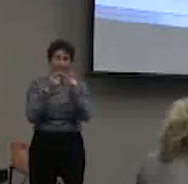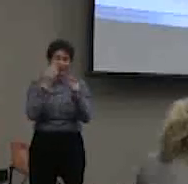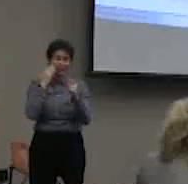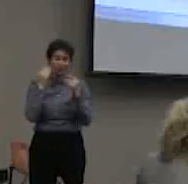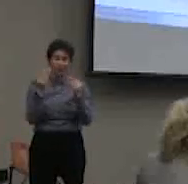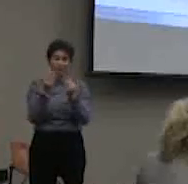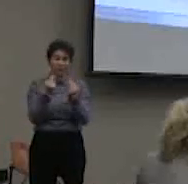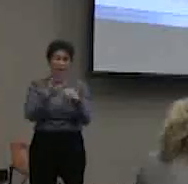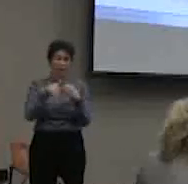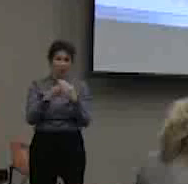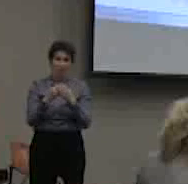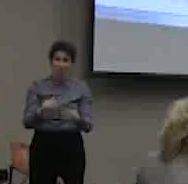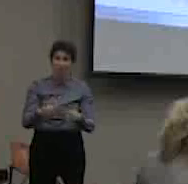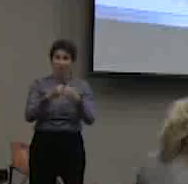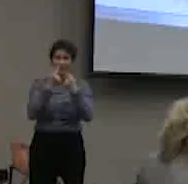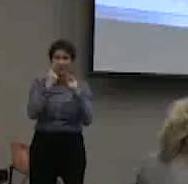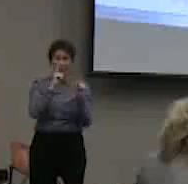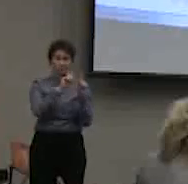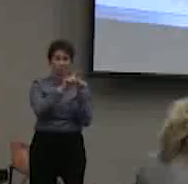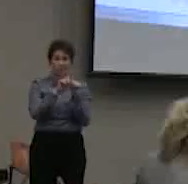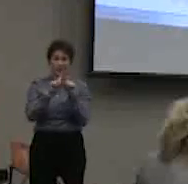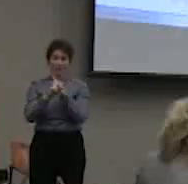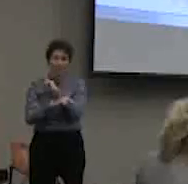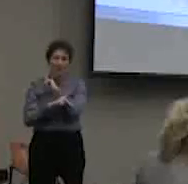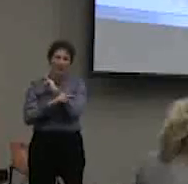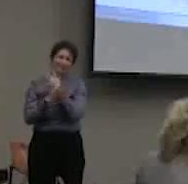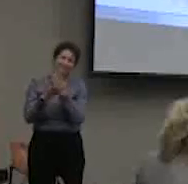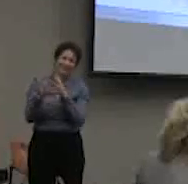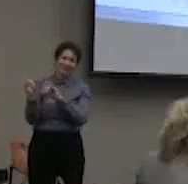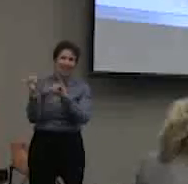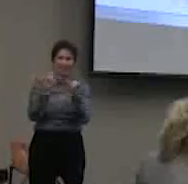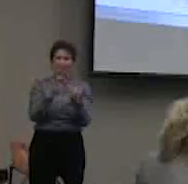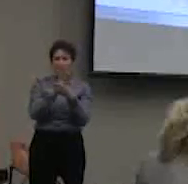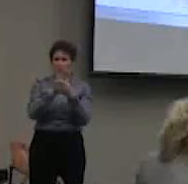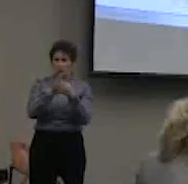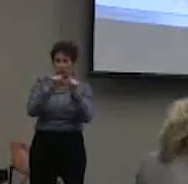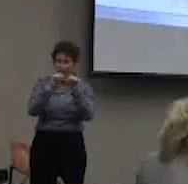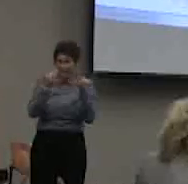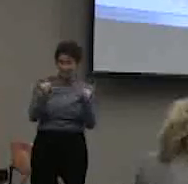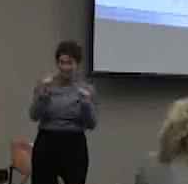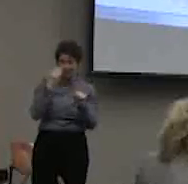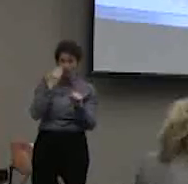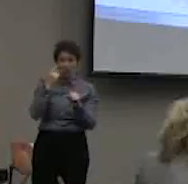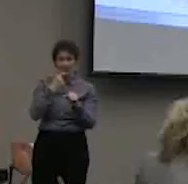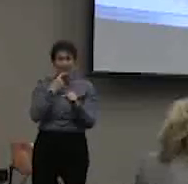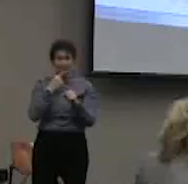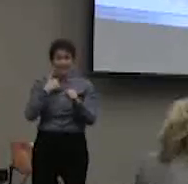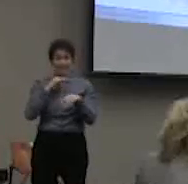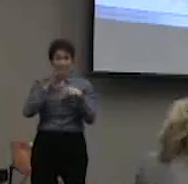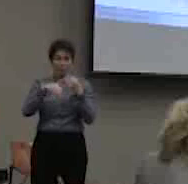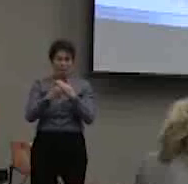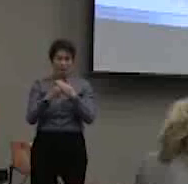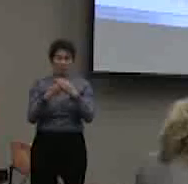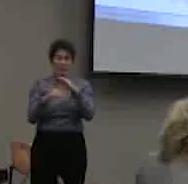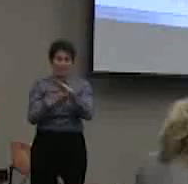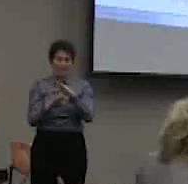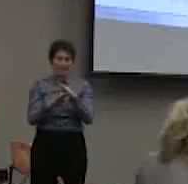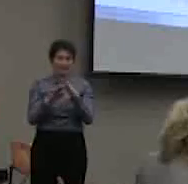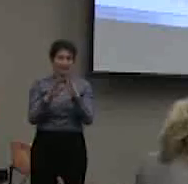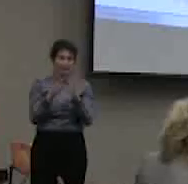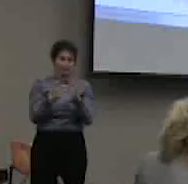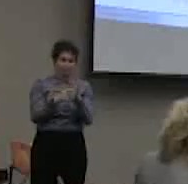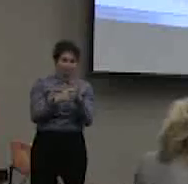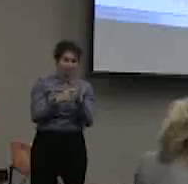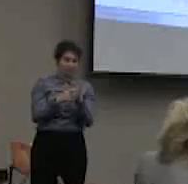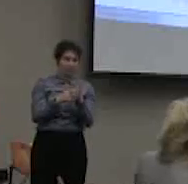childhood challenges of given parishes in much the same way that with school systems we say, here are the basic guardrails, here's what we want you to